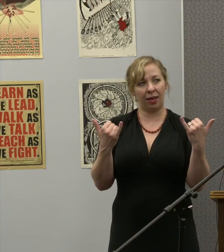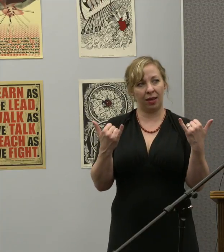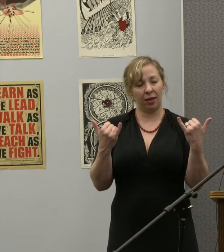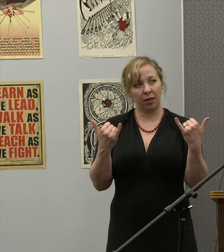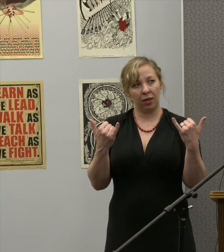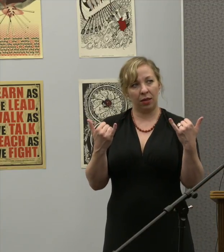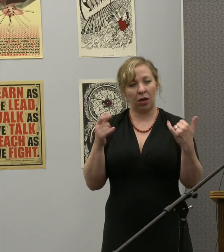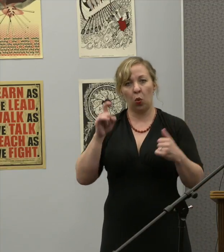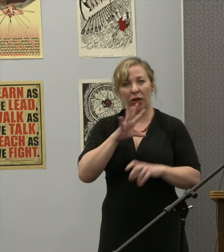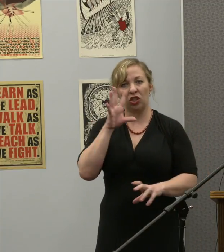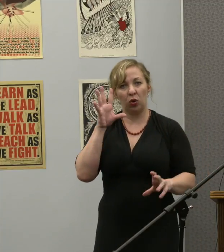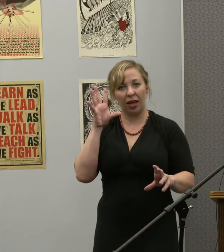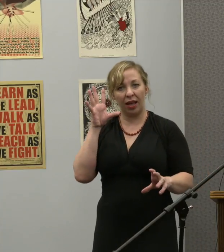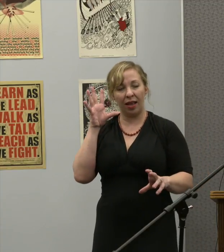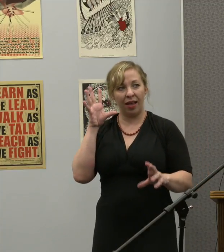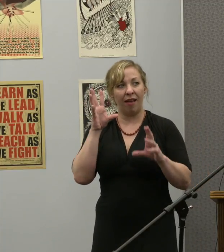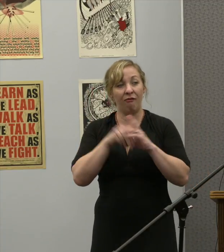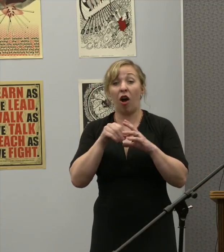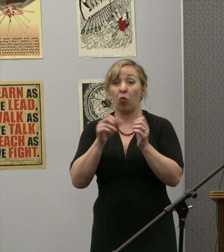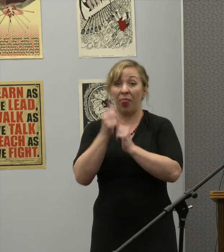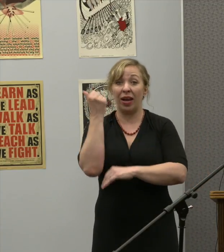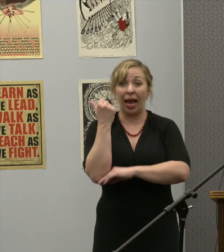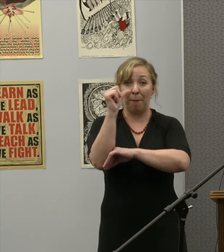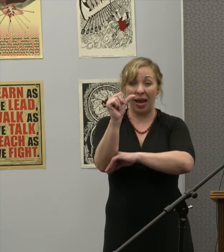Please get involved with the campaign at